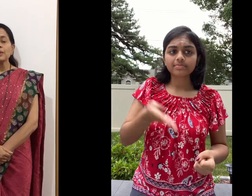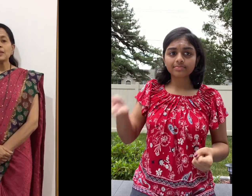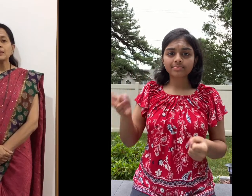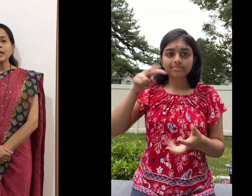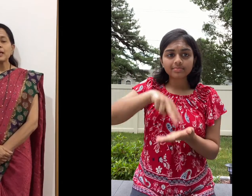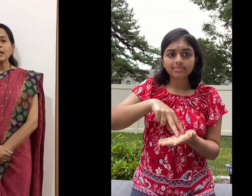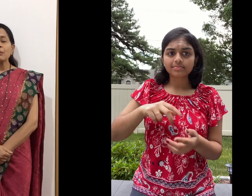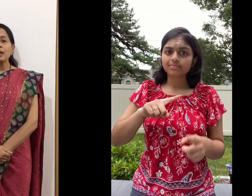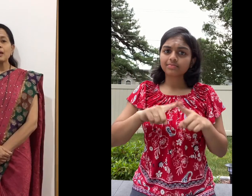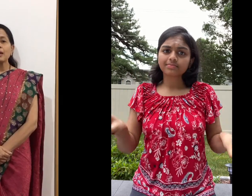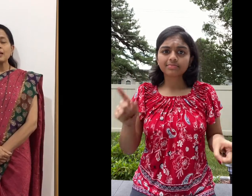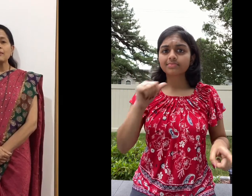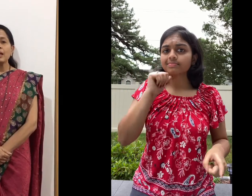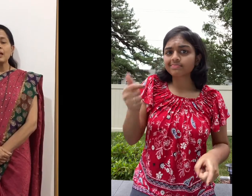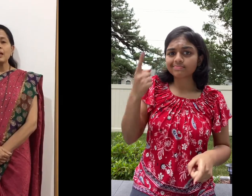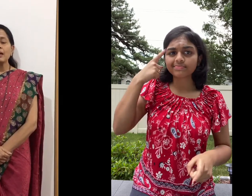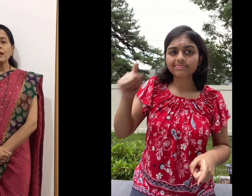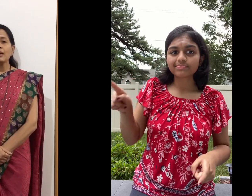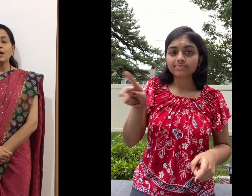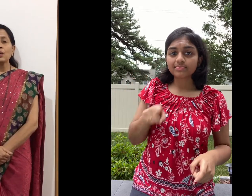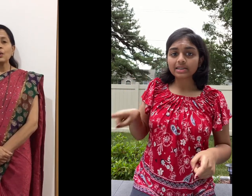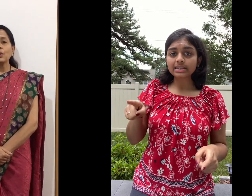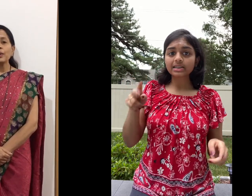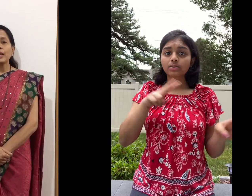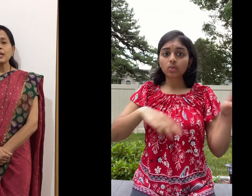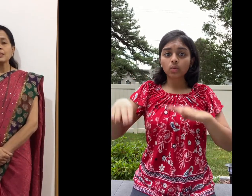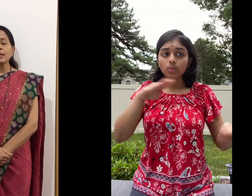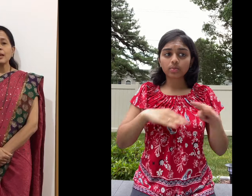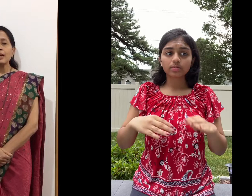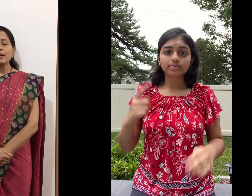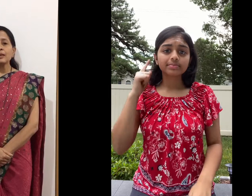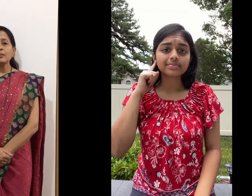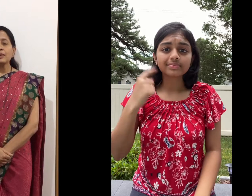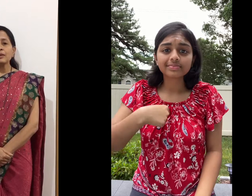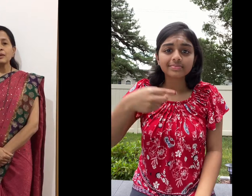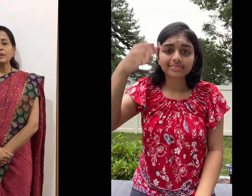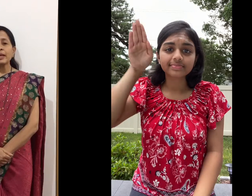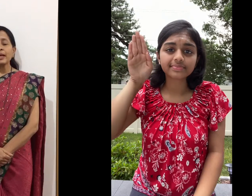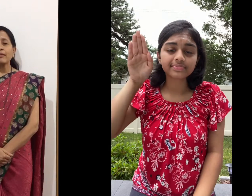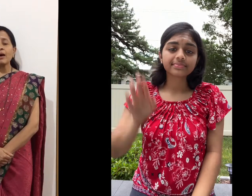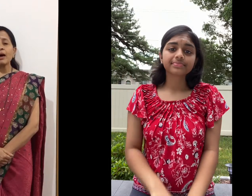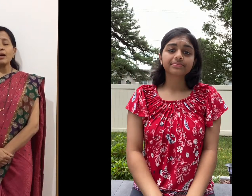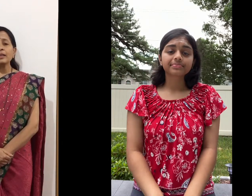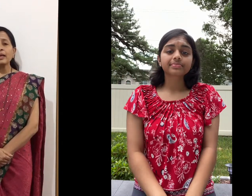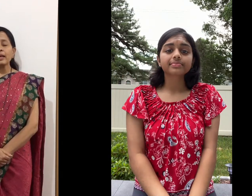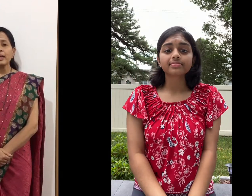Undo Jangama Kali Villa. Kodala Sangama